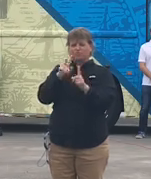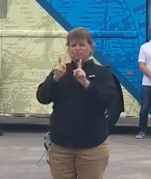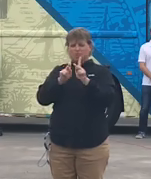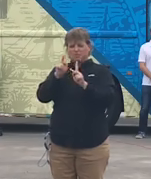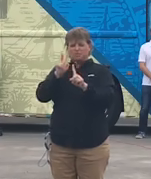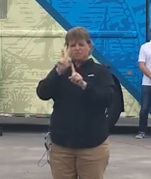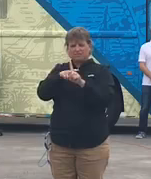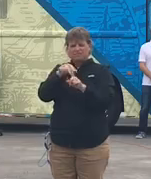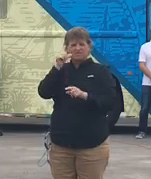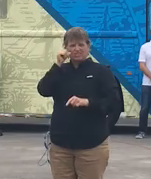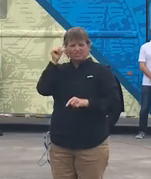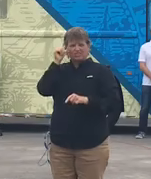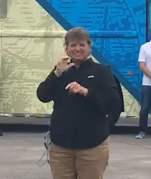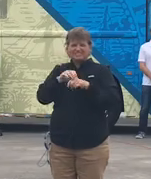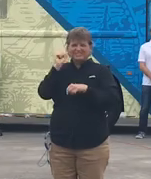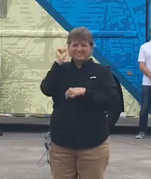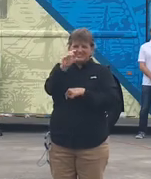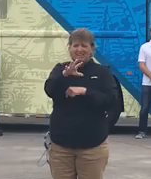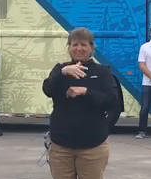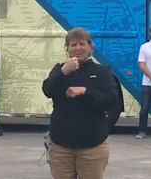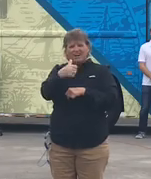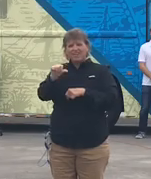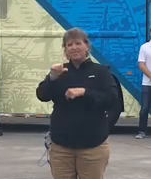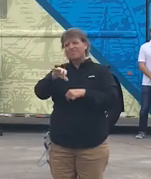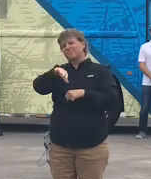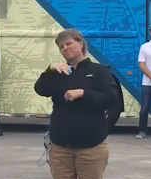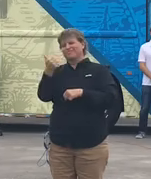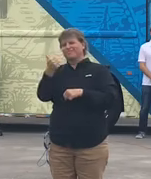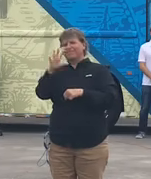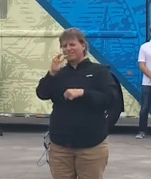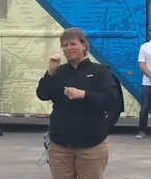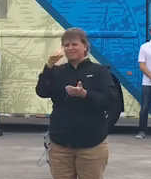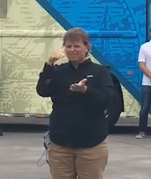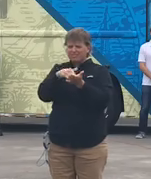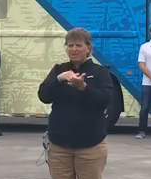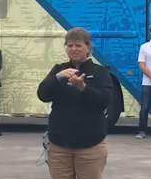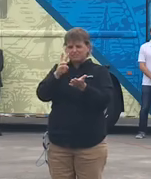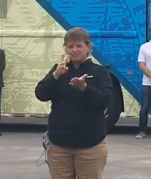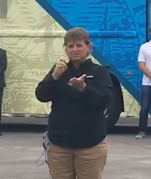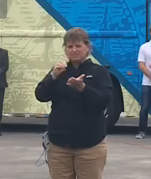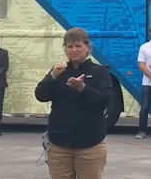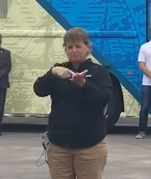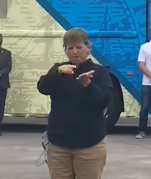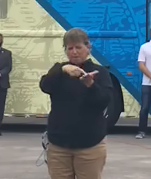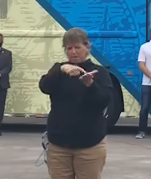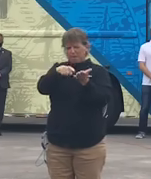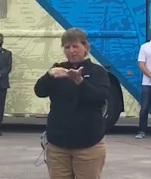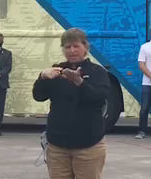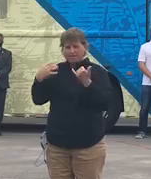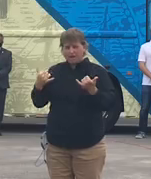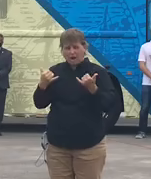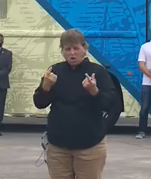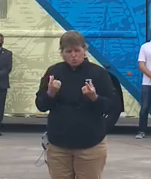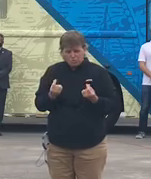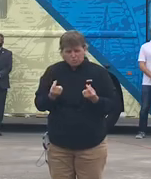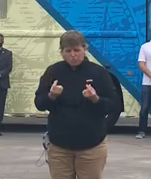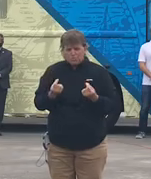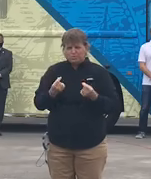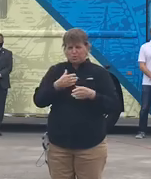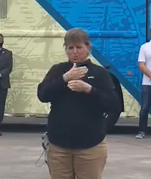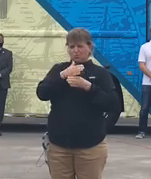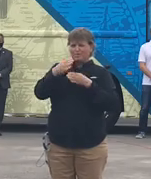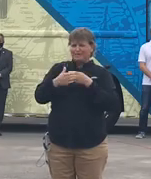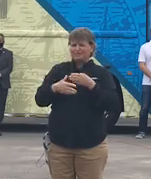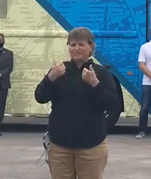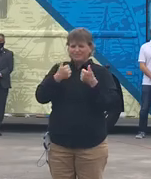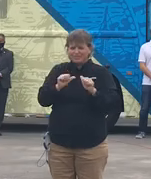payments. What they're trying to do over the weekends is take down the Connect interface, allow people to apply through the Pega site so that they